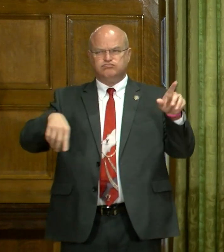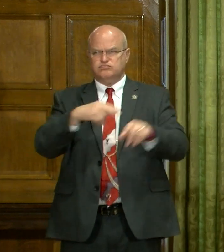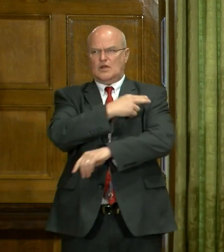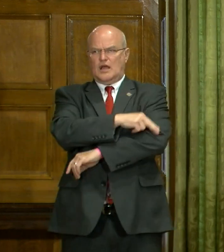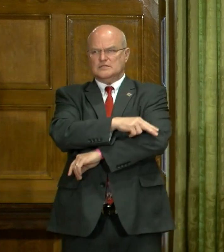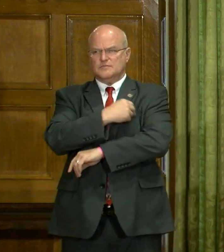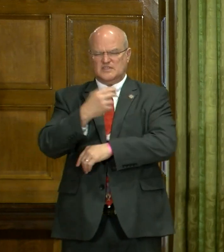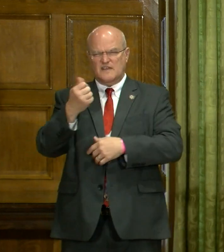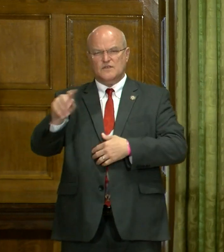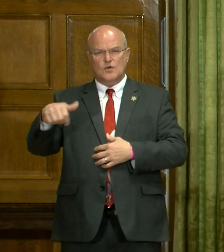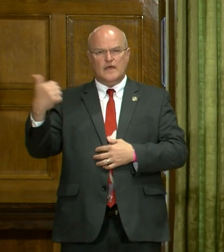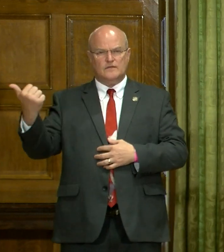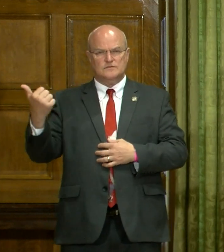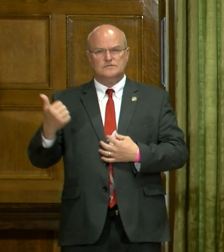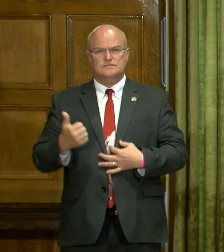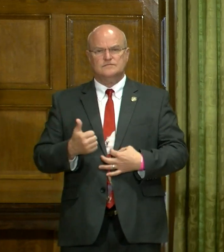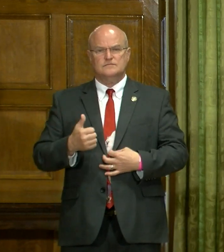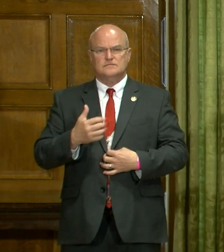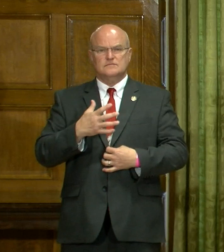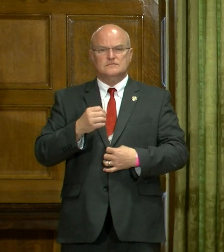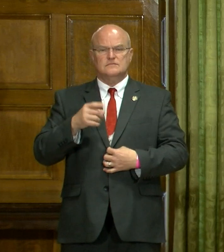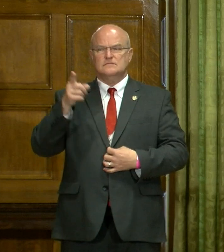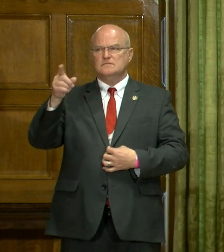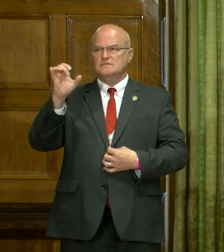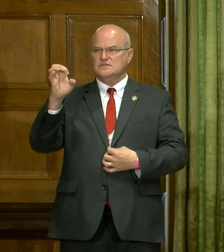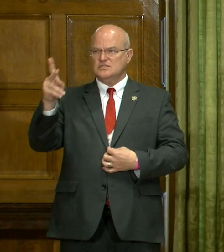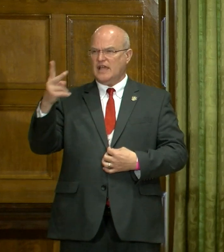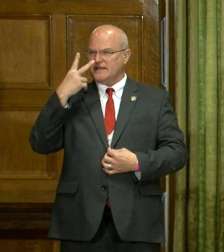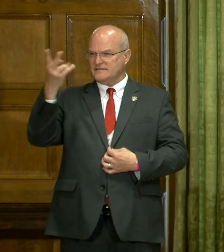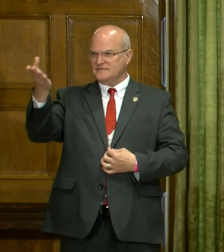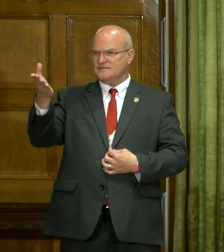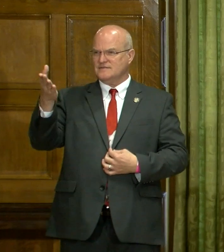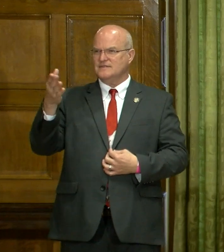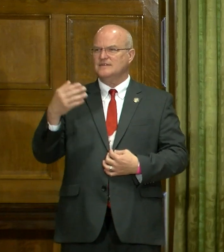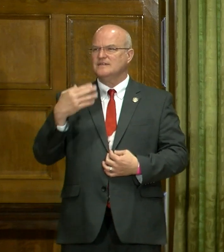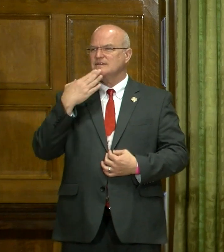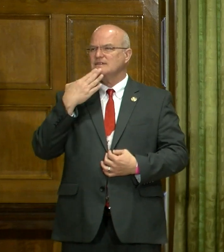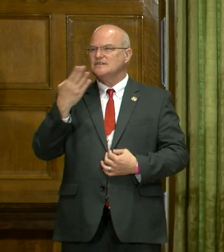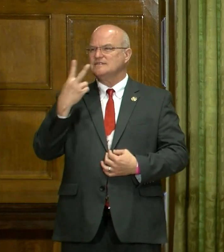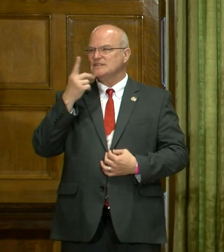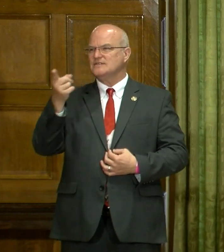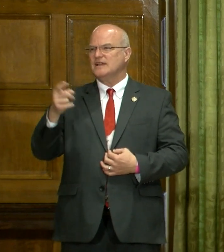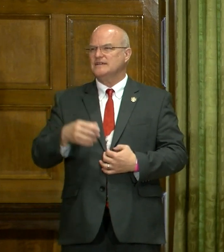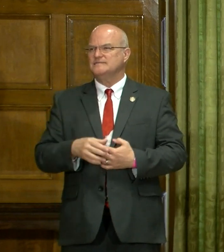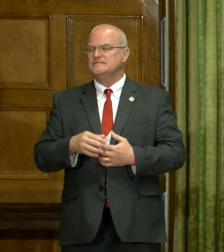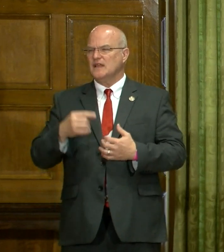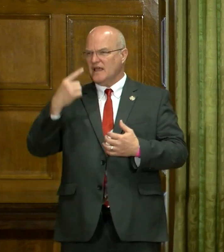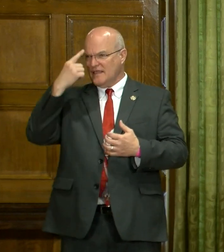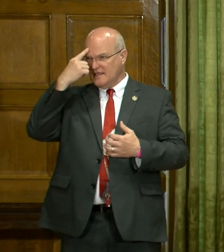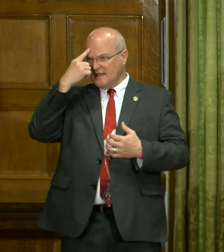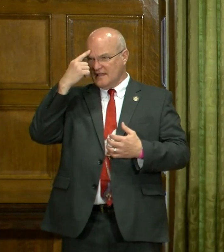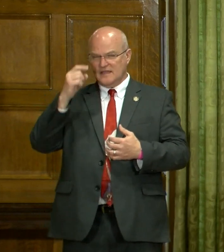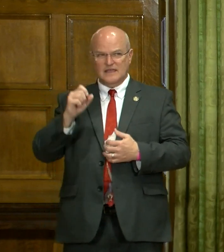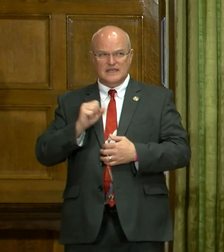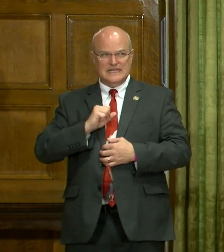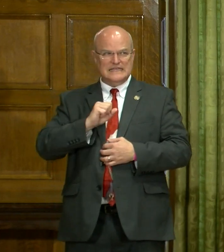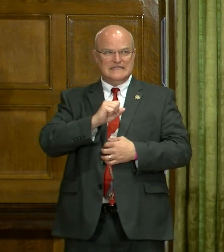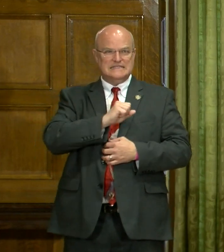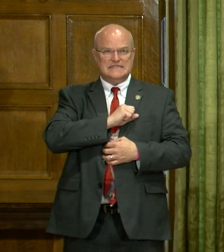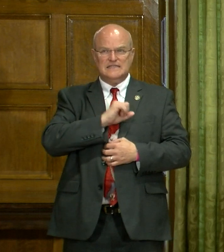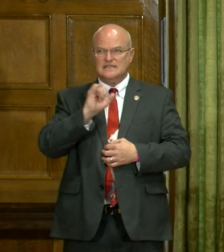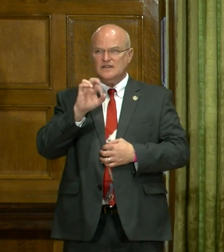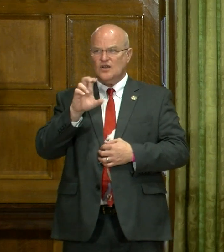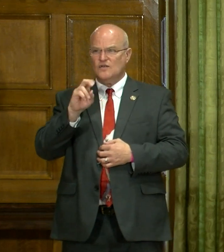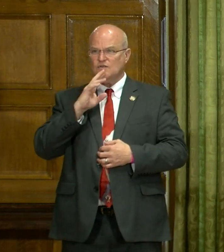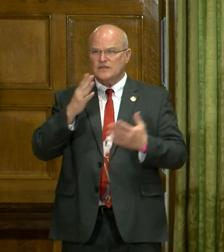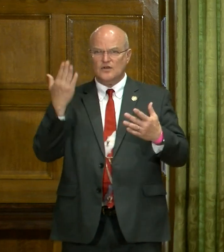of hospitals, a few others. Jack, I see Representative Lademan. Good to see you, Jack. And I think Senator